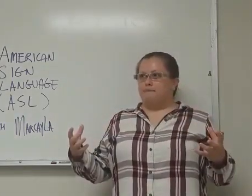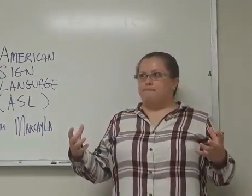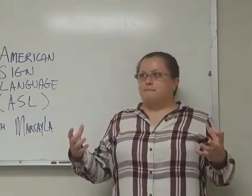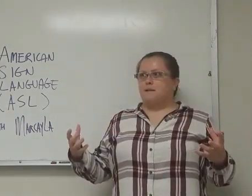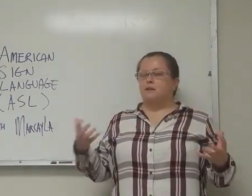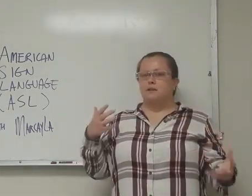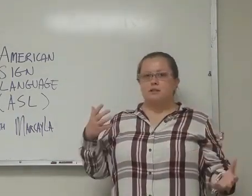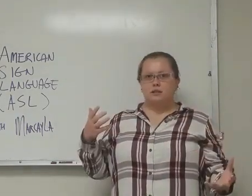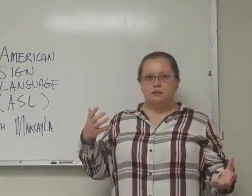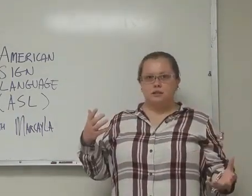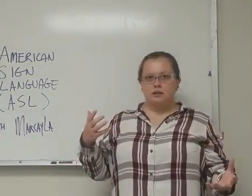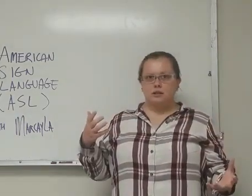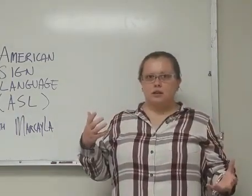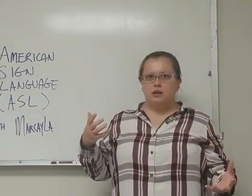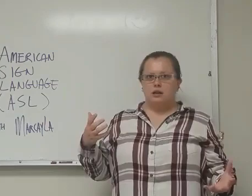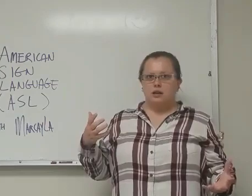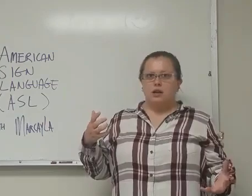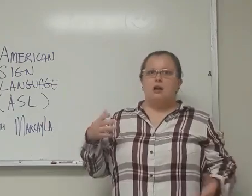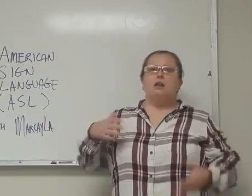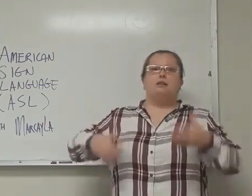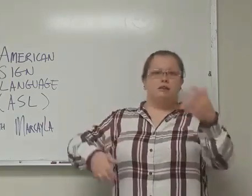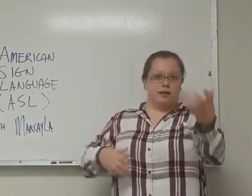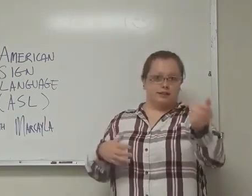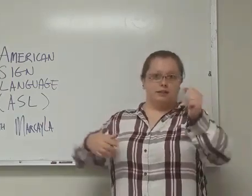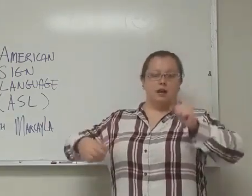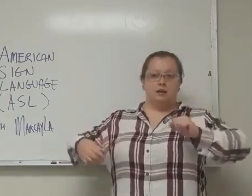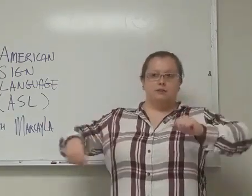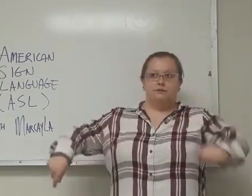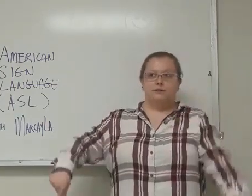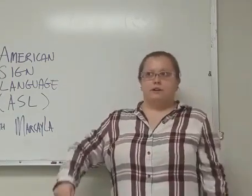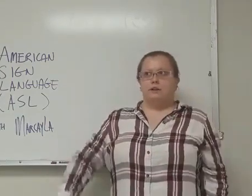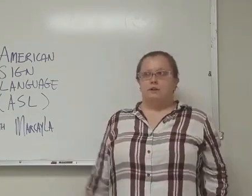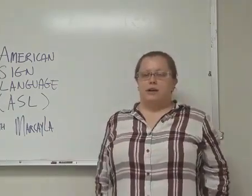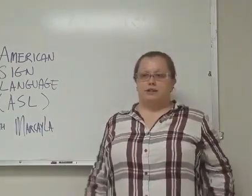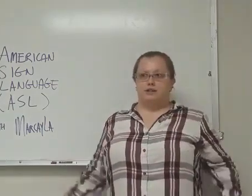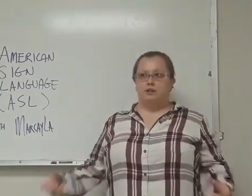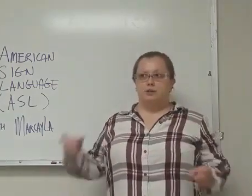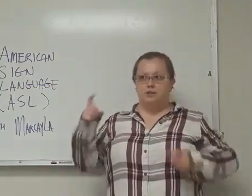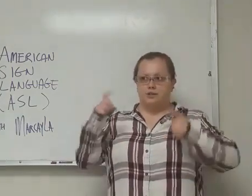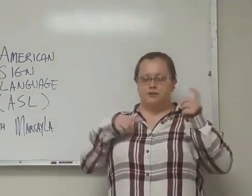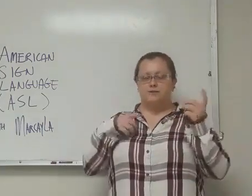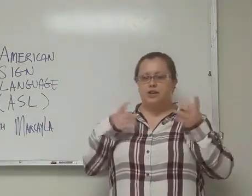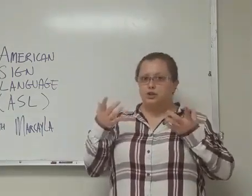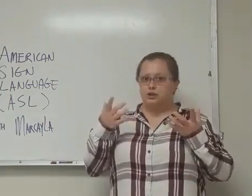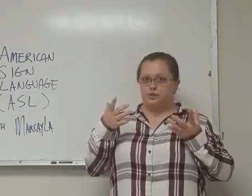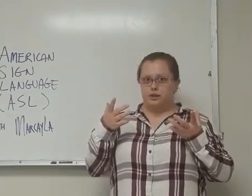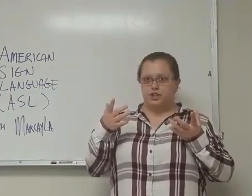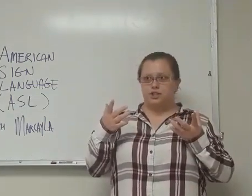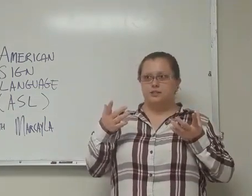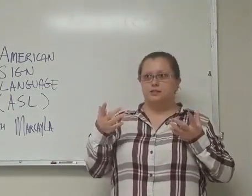Because a lot of ASLs also on the facial expression. Yes, a lot of ASL uses facial expressions.